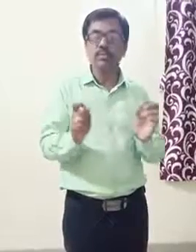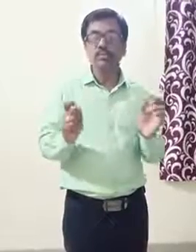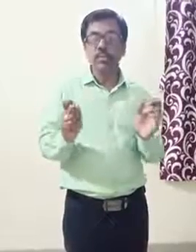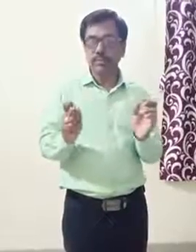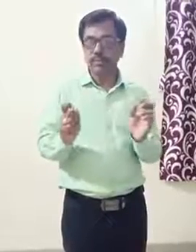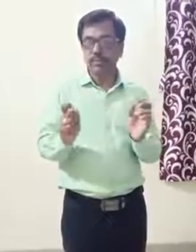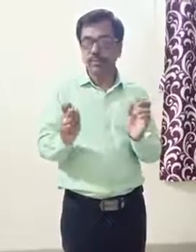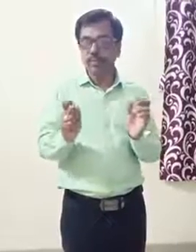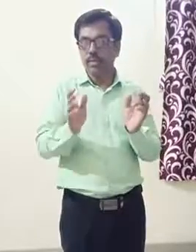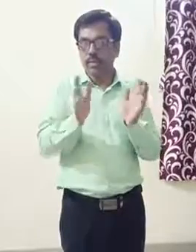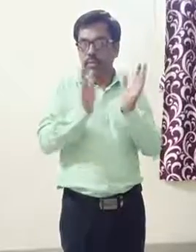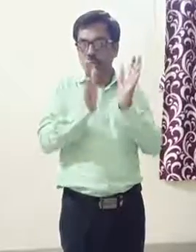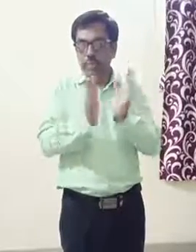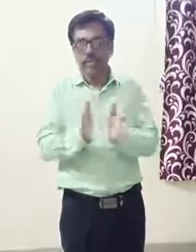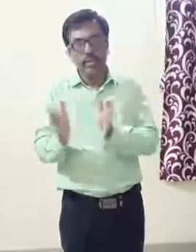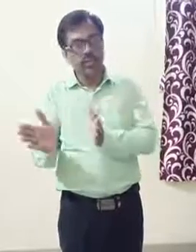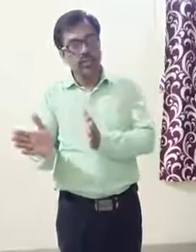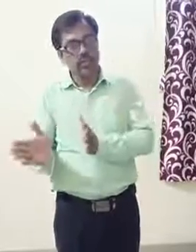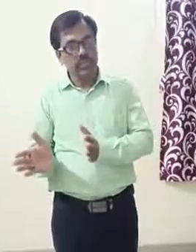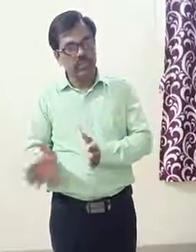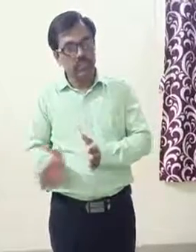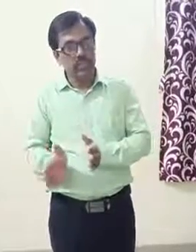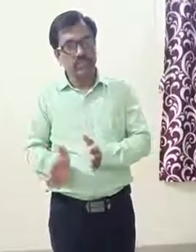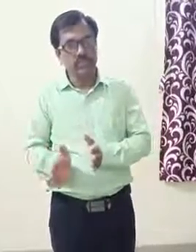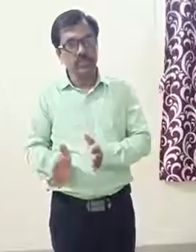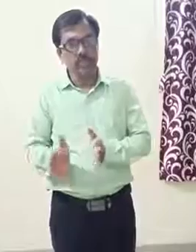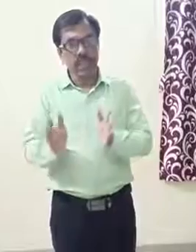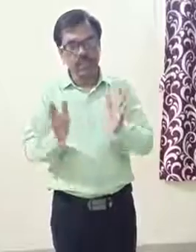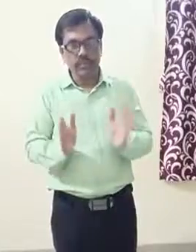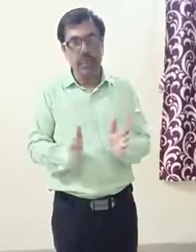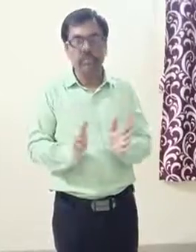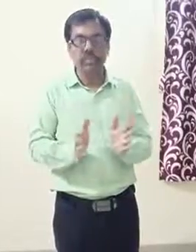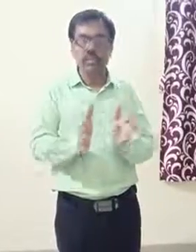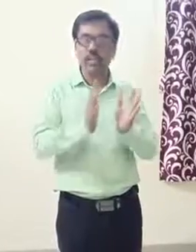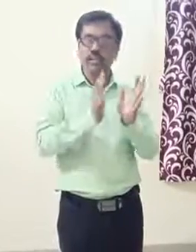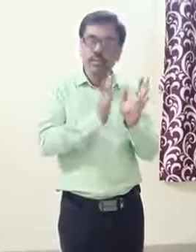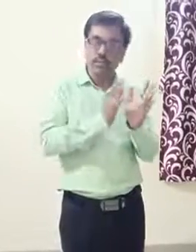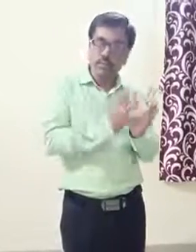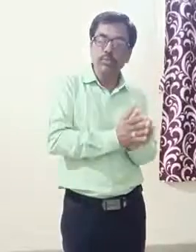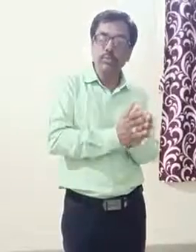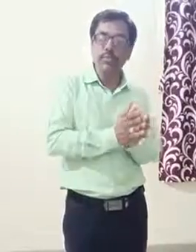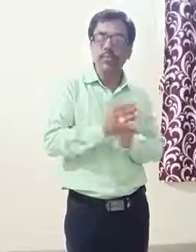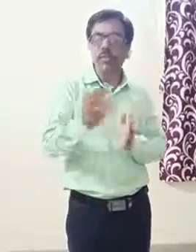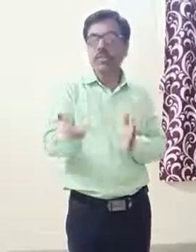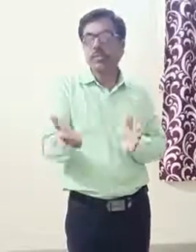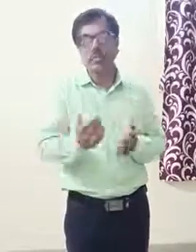peacefully, subject to general interest, as well as they are supposed to pay the taxes to the